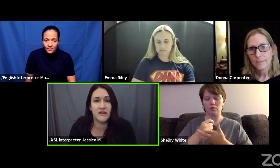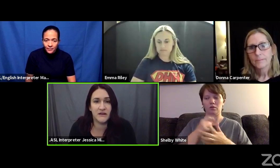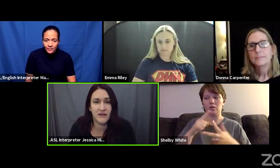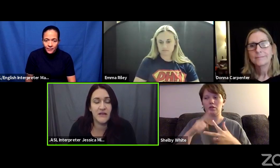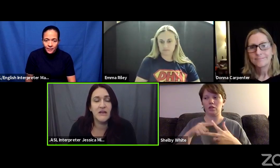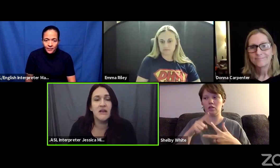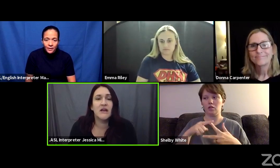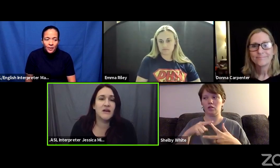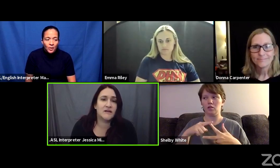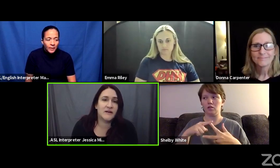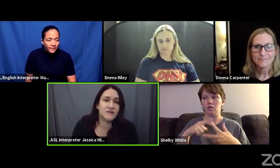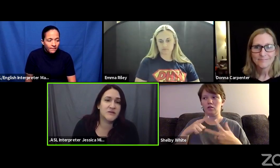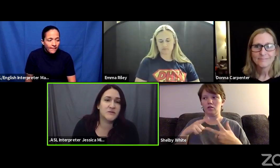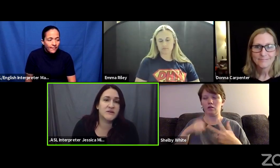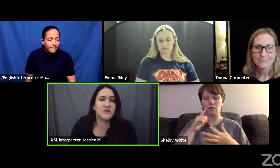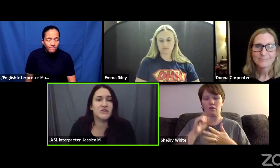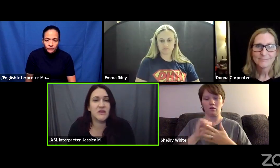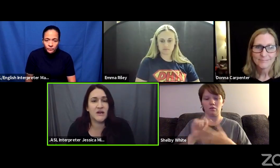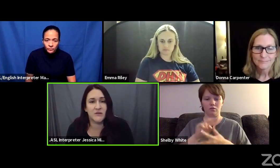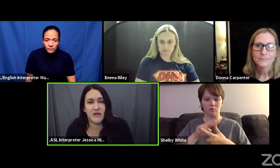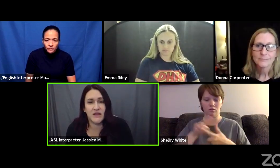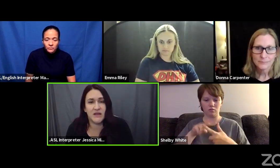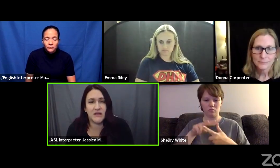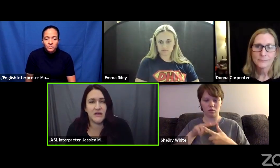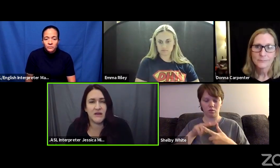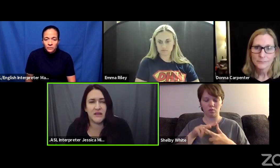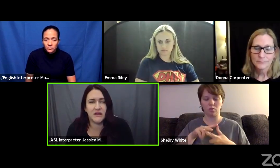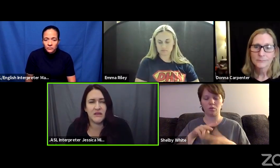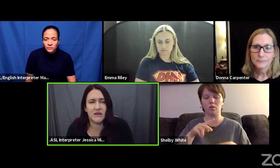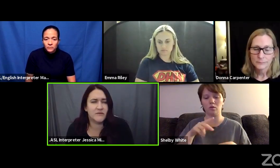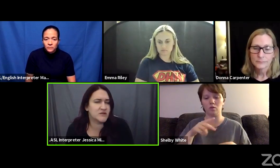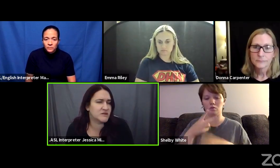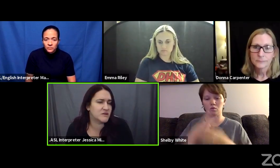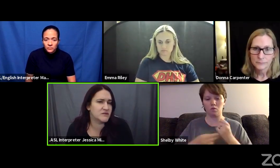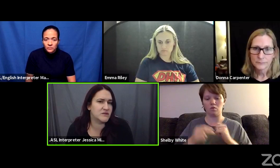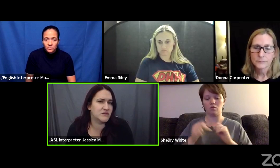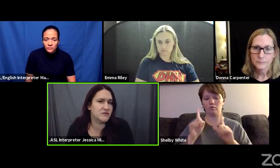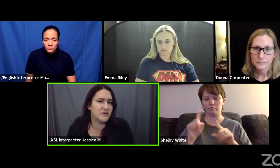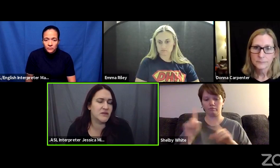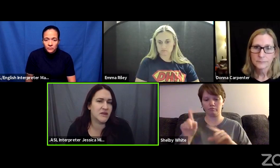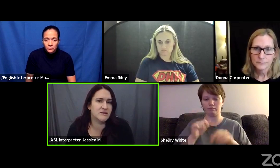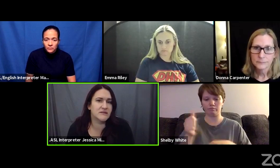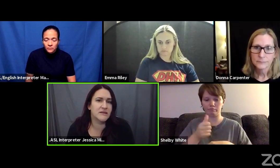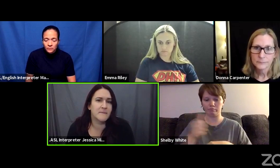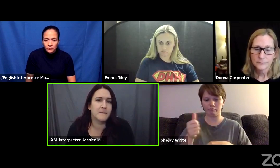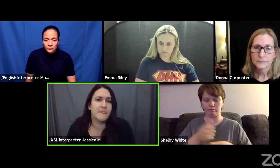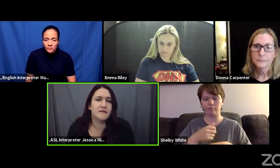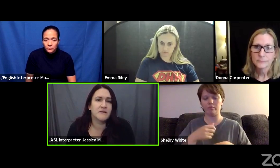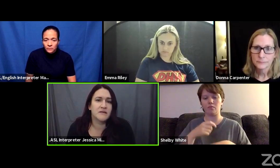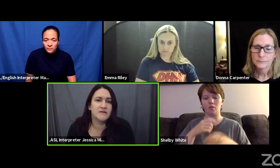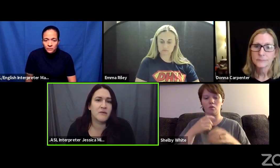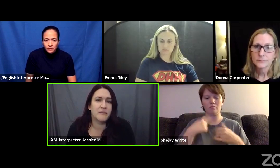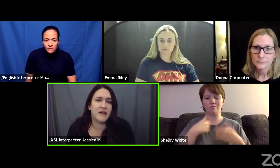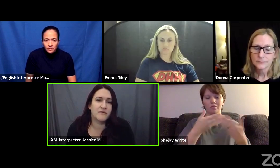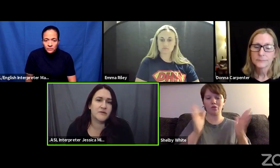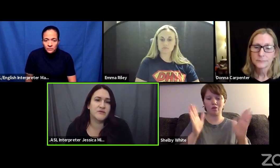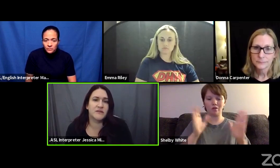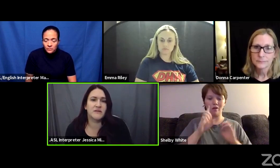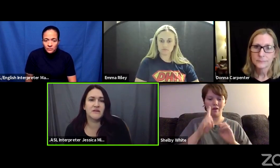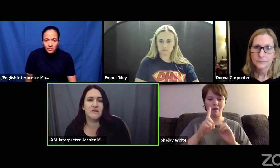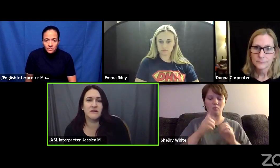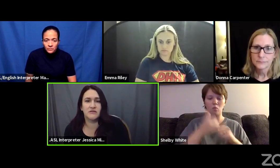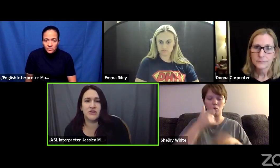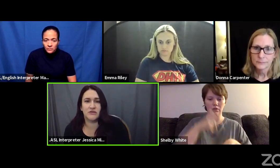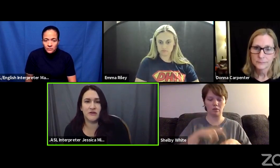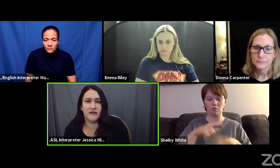and hard of hearing classroom as well as speech therapy. And I think it was just those 2 things. So I went back and forth